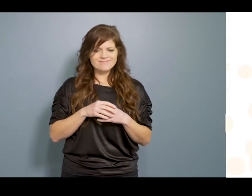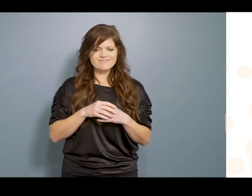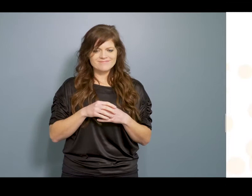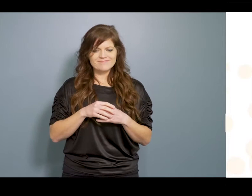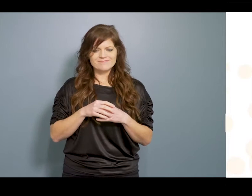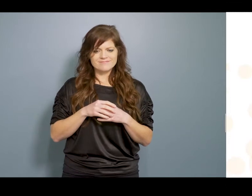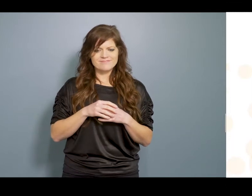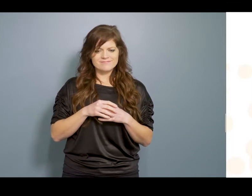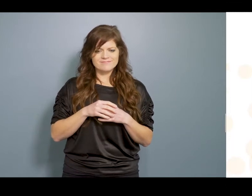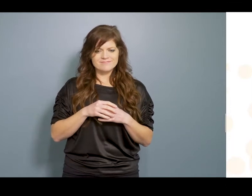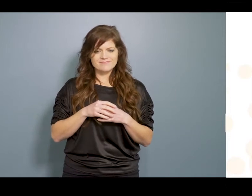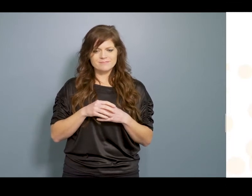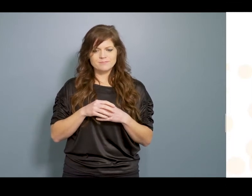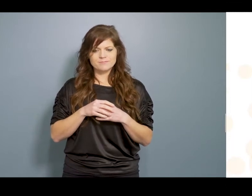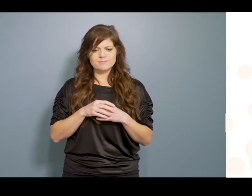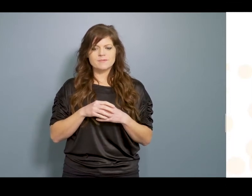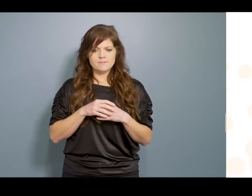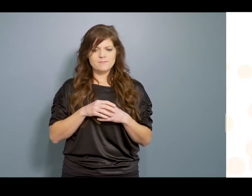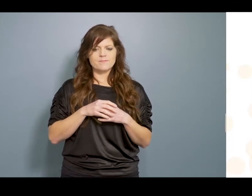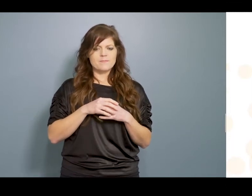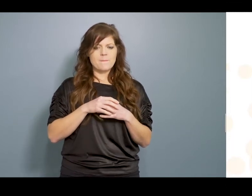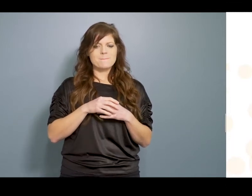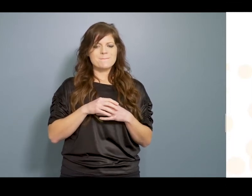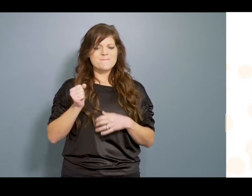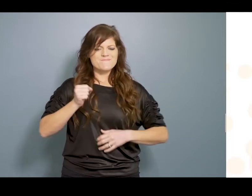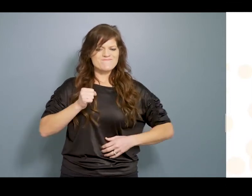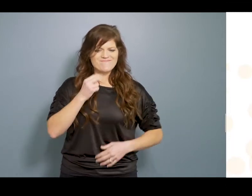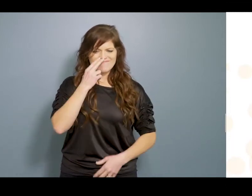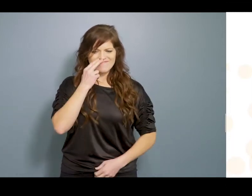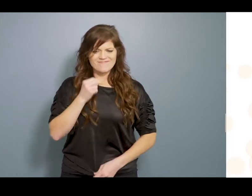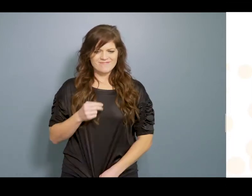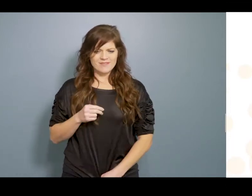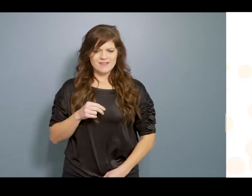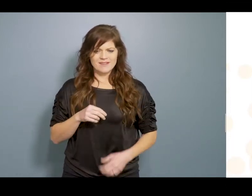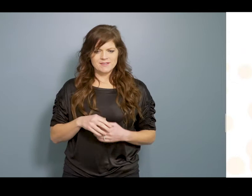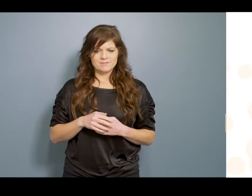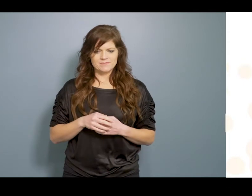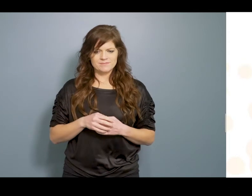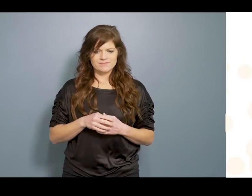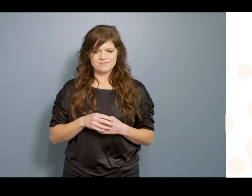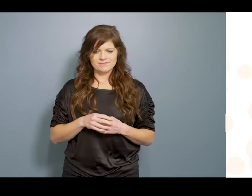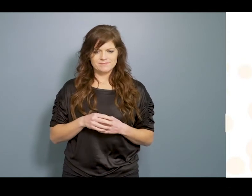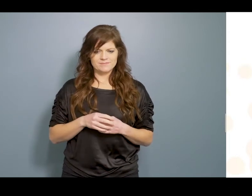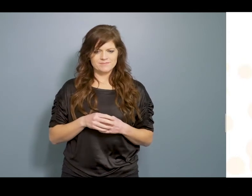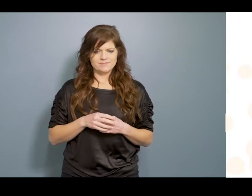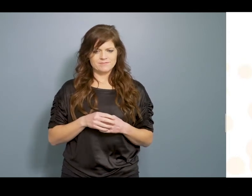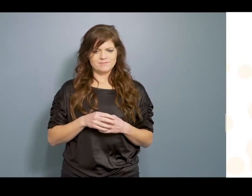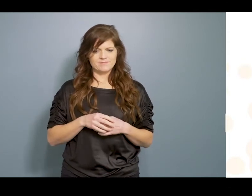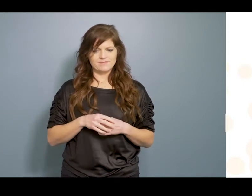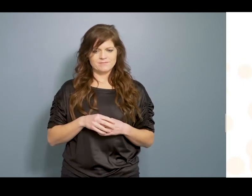who we are. And that is our faculty, our staff, and our students, and certainly our community. So we